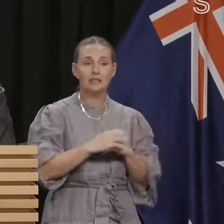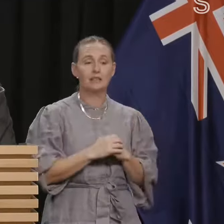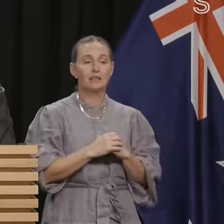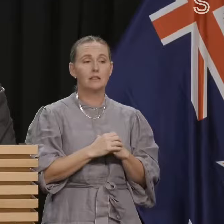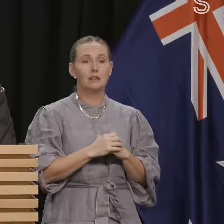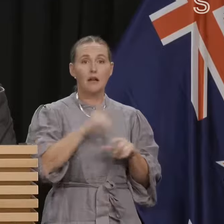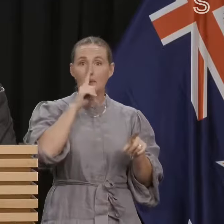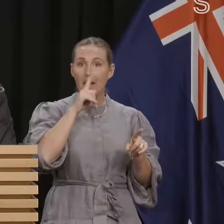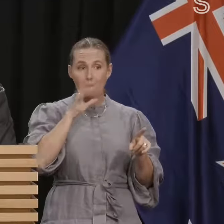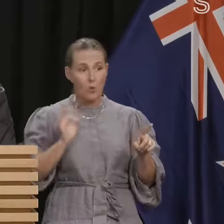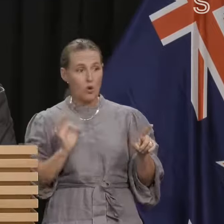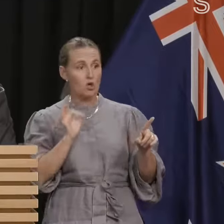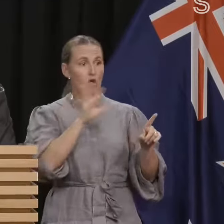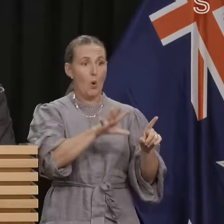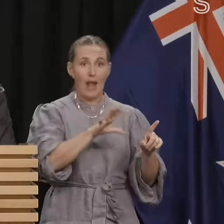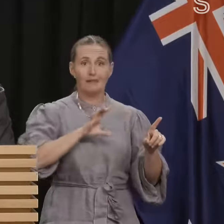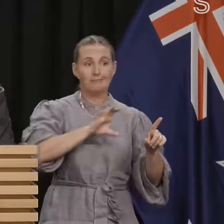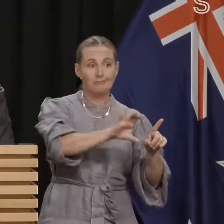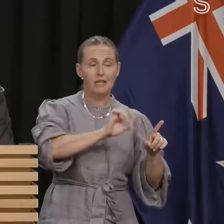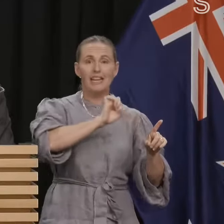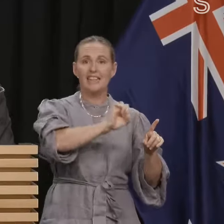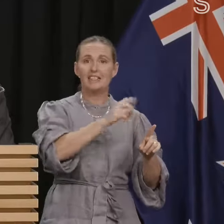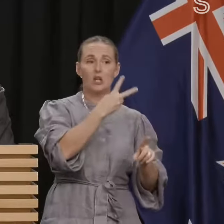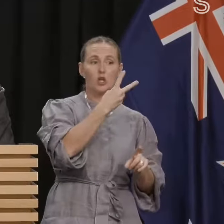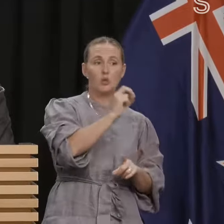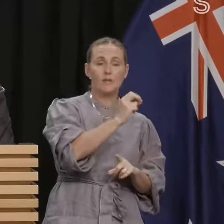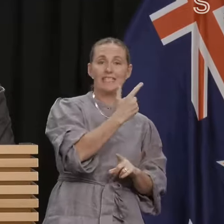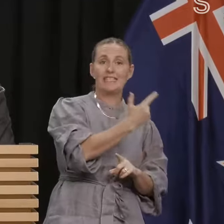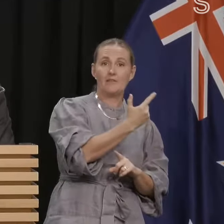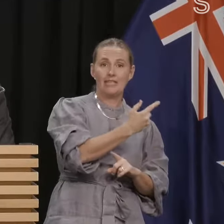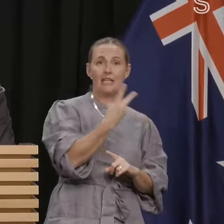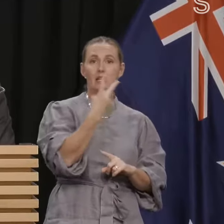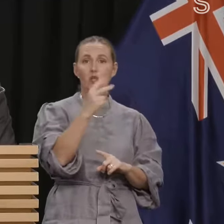his 2017 or 2020 electorate campaigns.